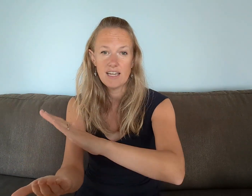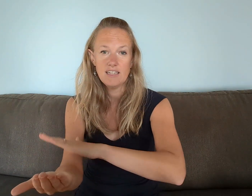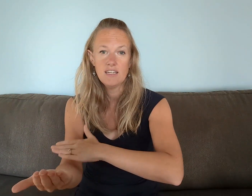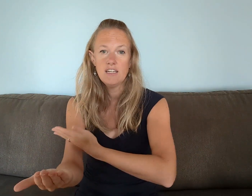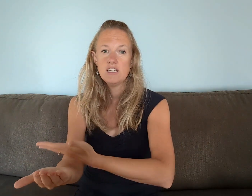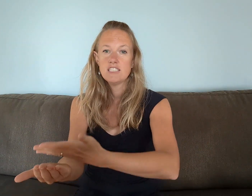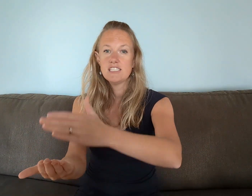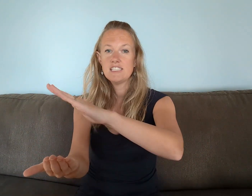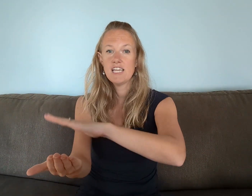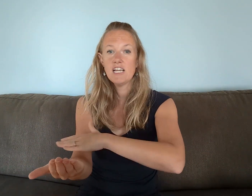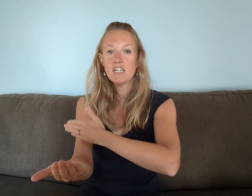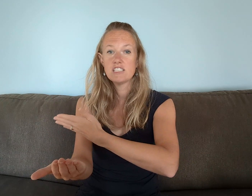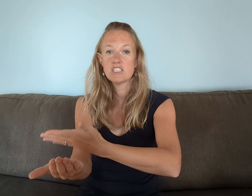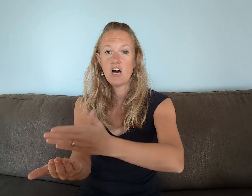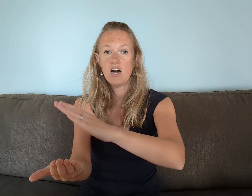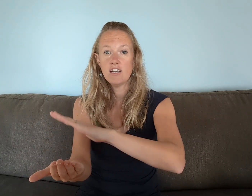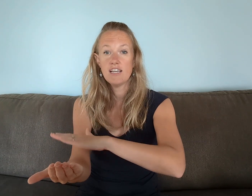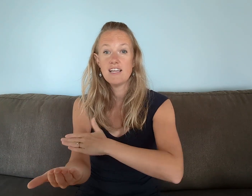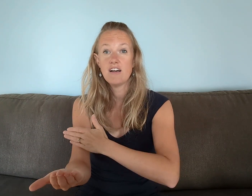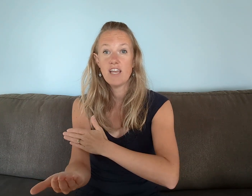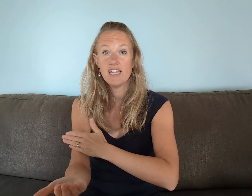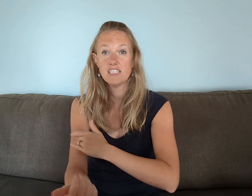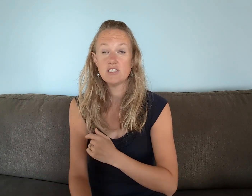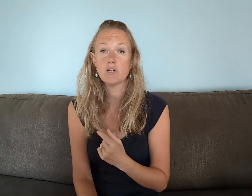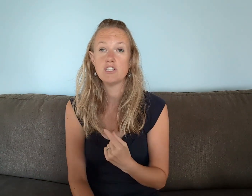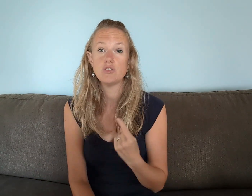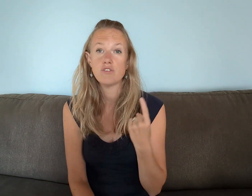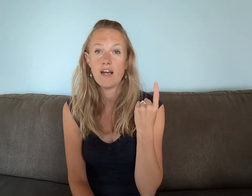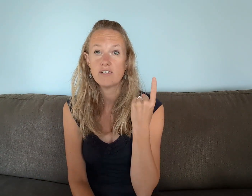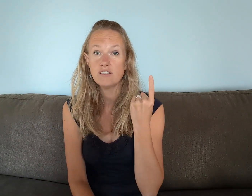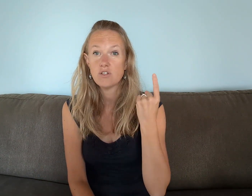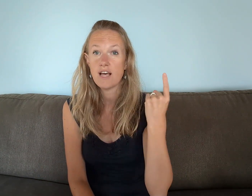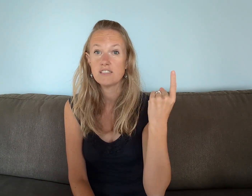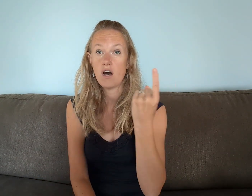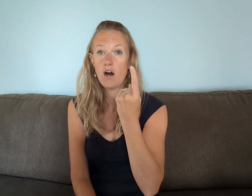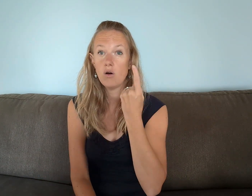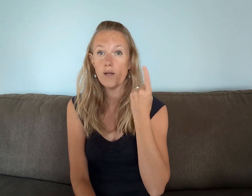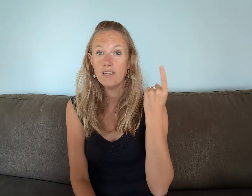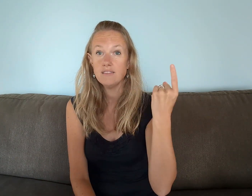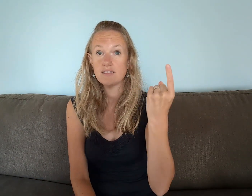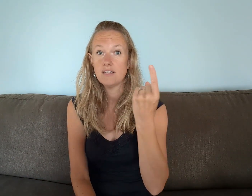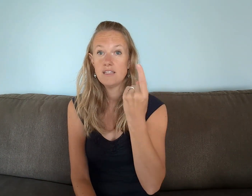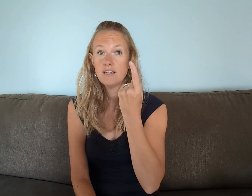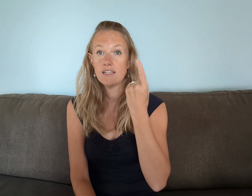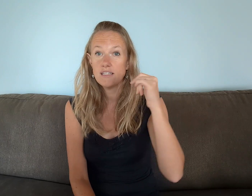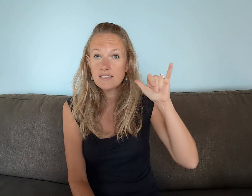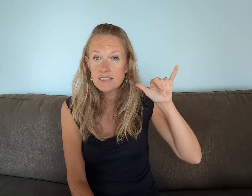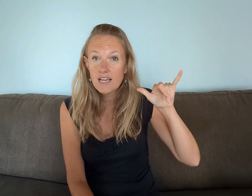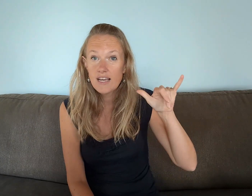okay? To sing a song, and then of ages, we're gonna do forever. So that's always, like this, and then